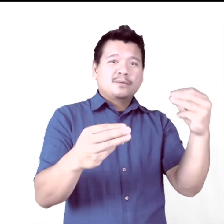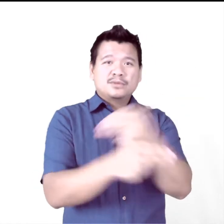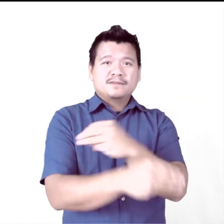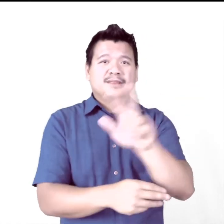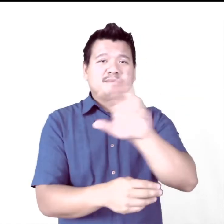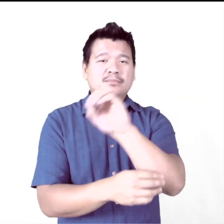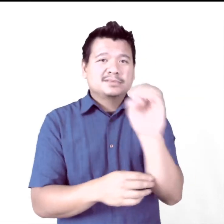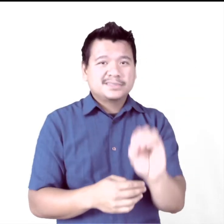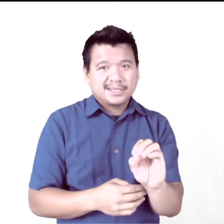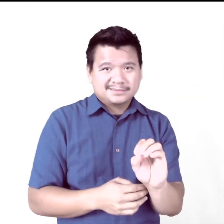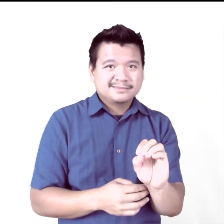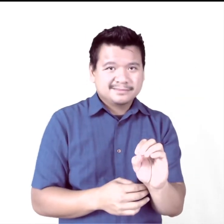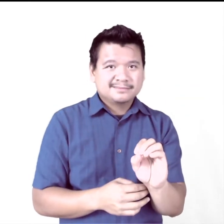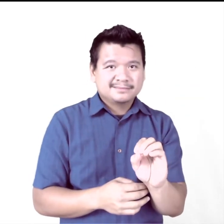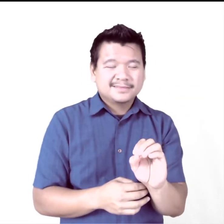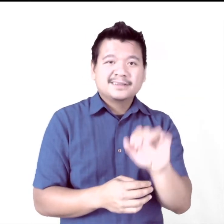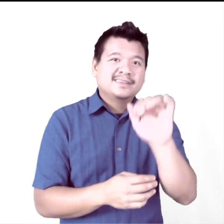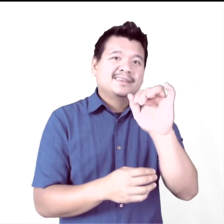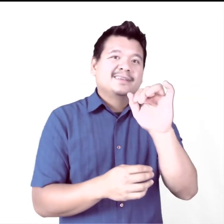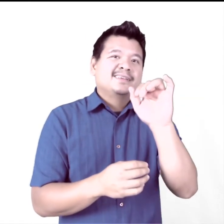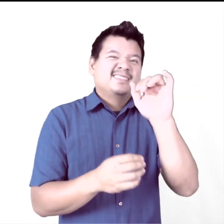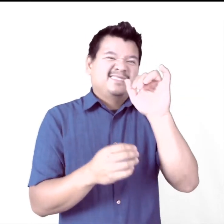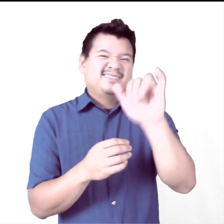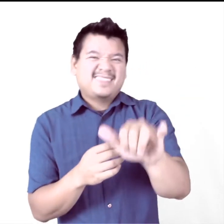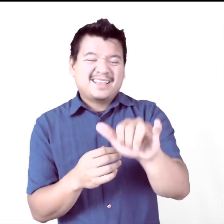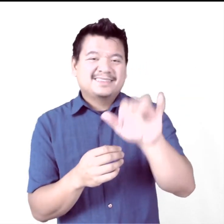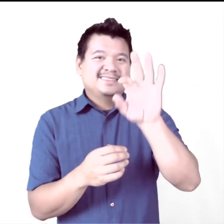$300,000 times 3%, that is $9,000.